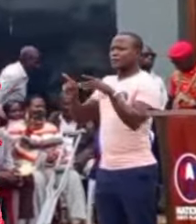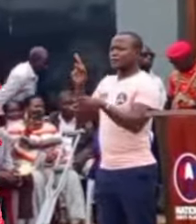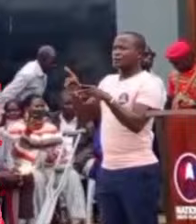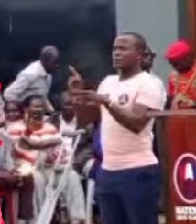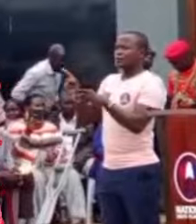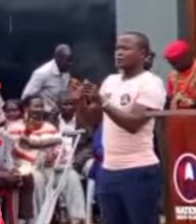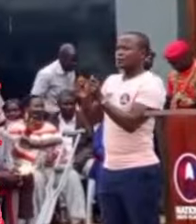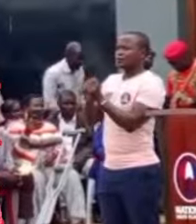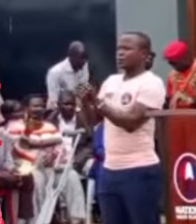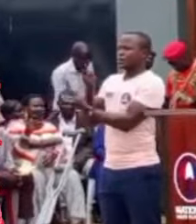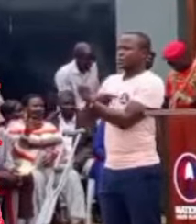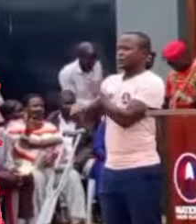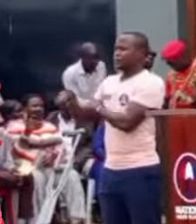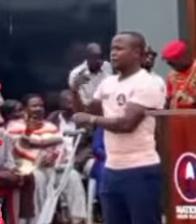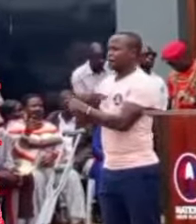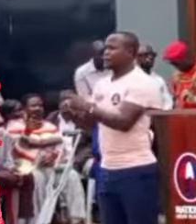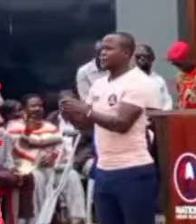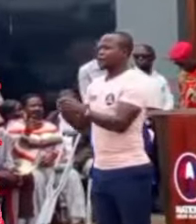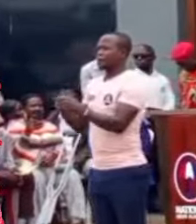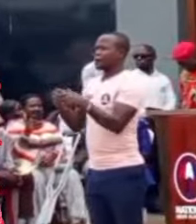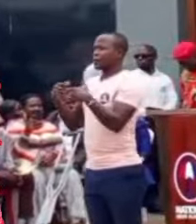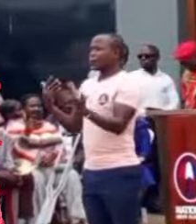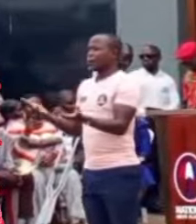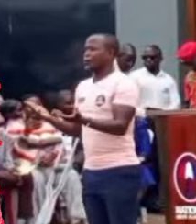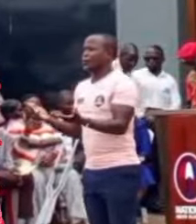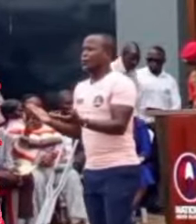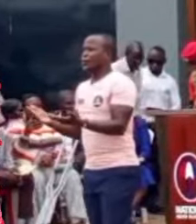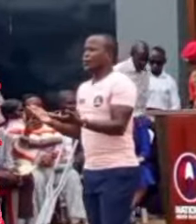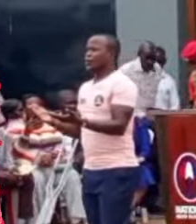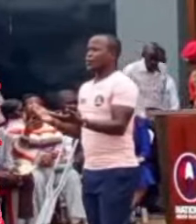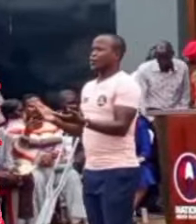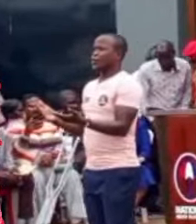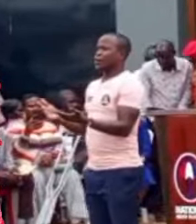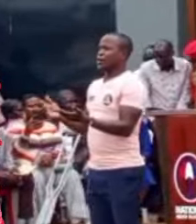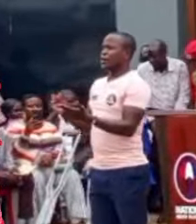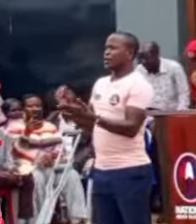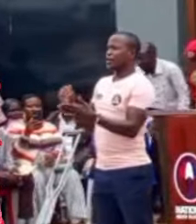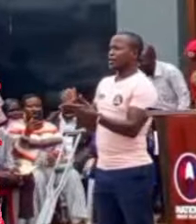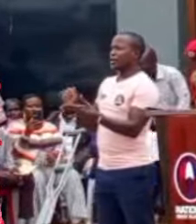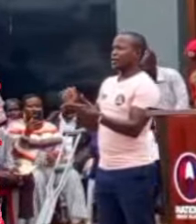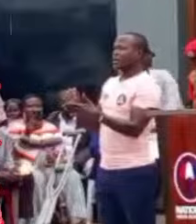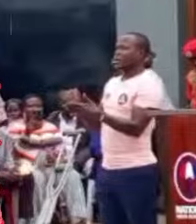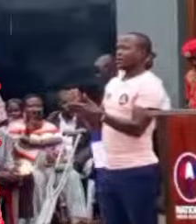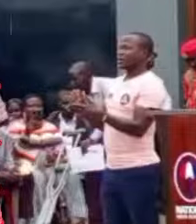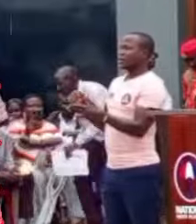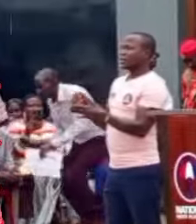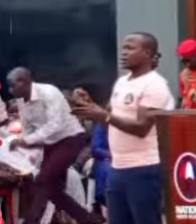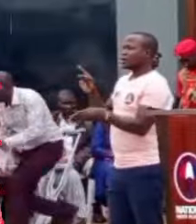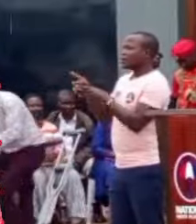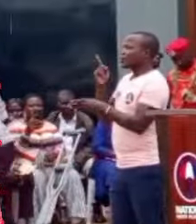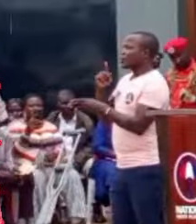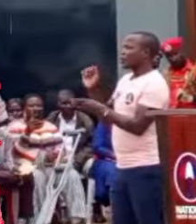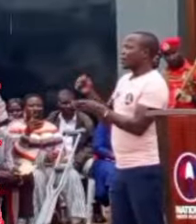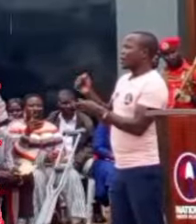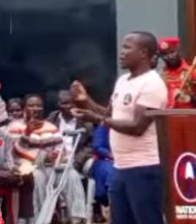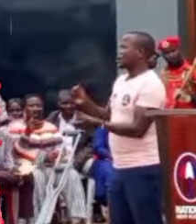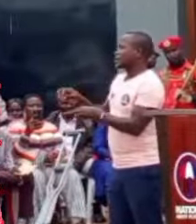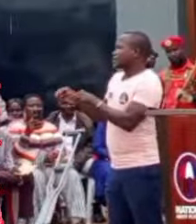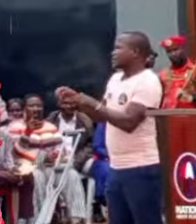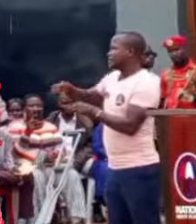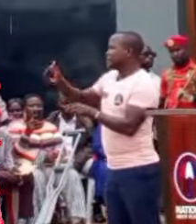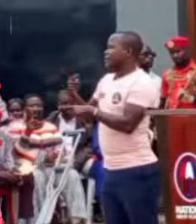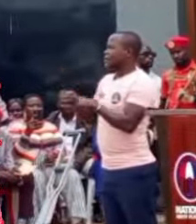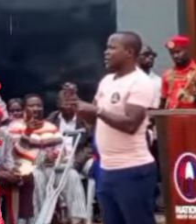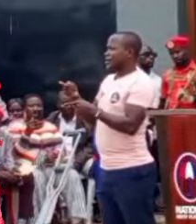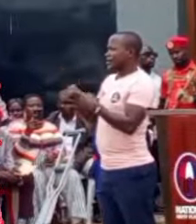olw'abantu abaliko obulemu oba munjogera egyeregerera be bagamba abateesobola